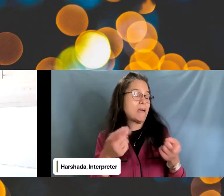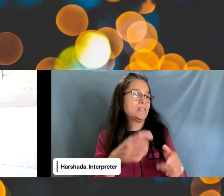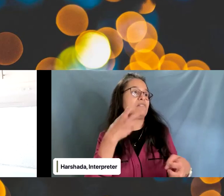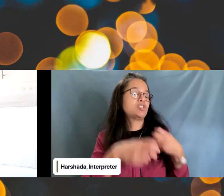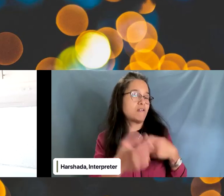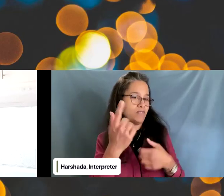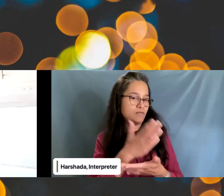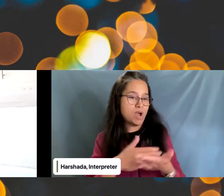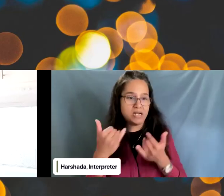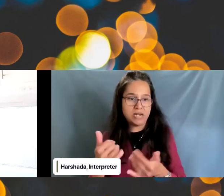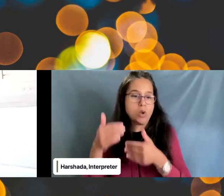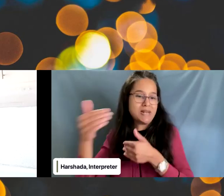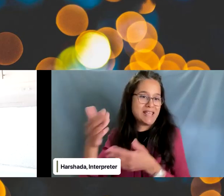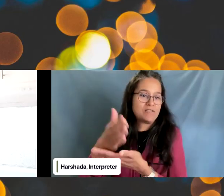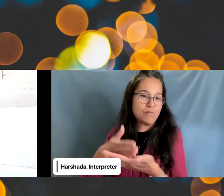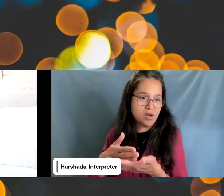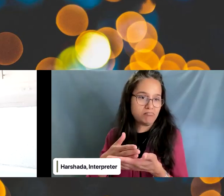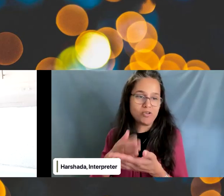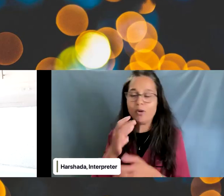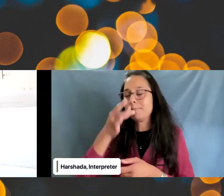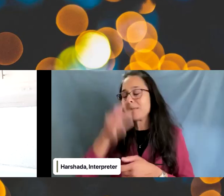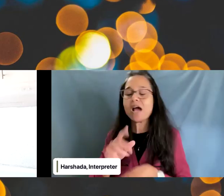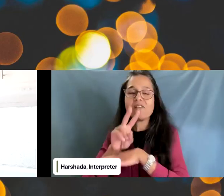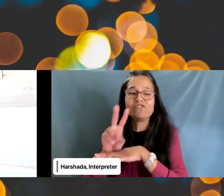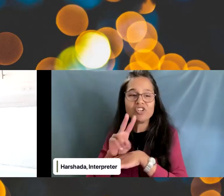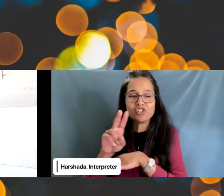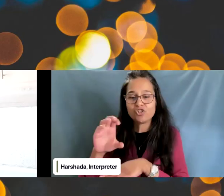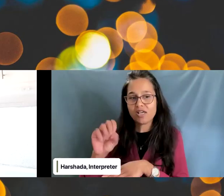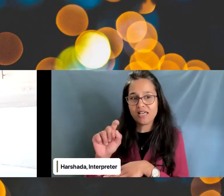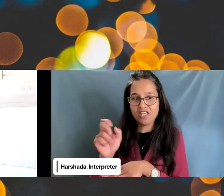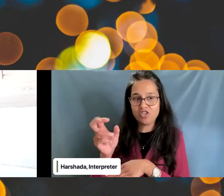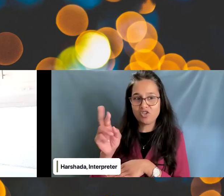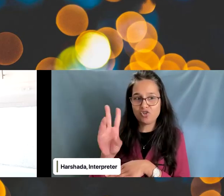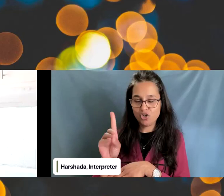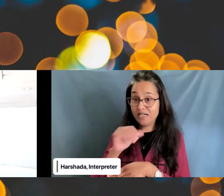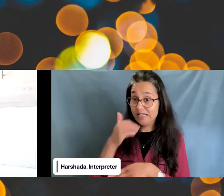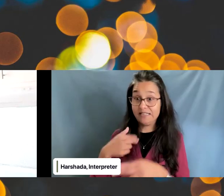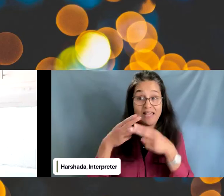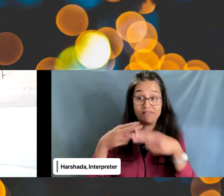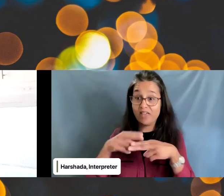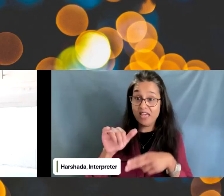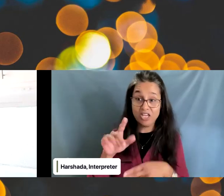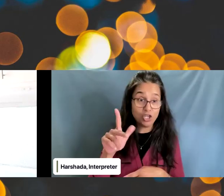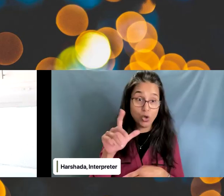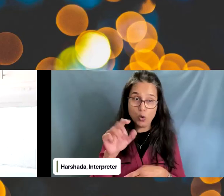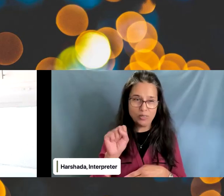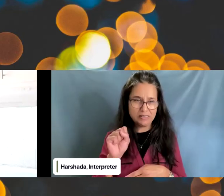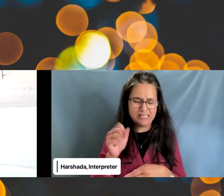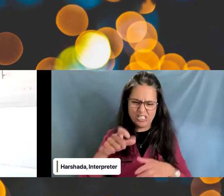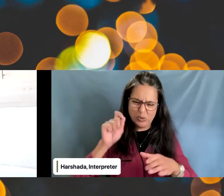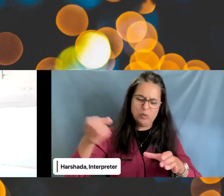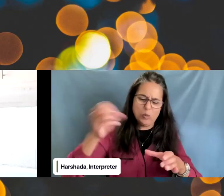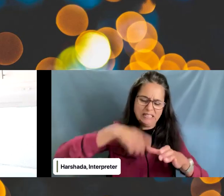step by step. It's gonna be a delicious vanilla custard that doesn't have egg yolks. Because a lot of custards use egg yolks and you whip it and